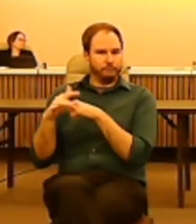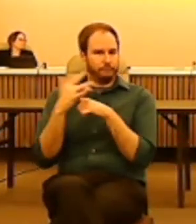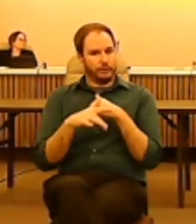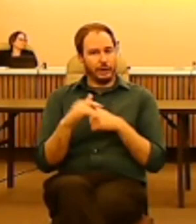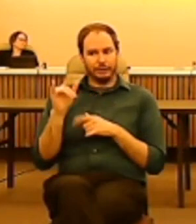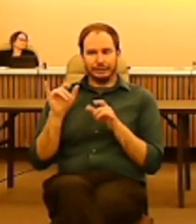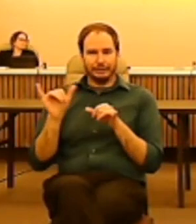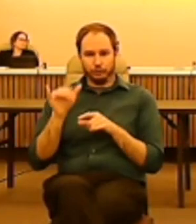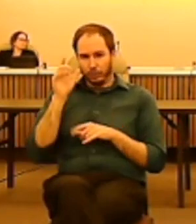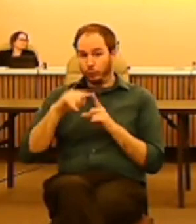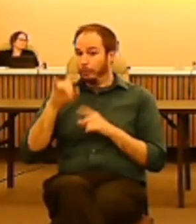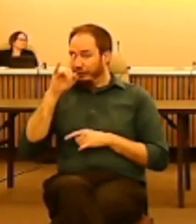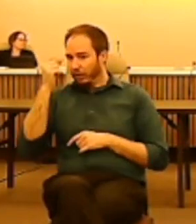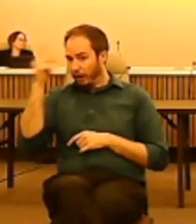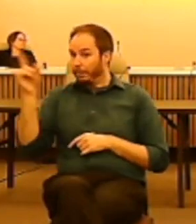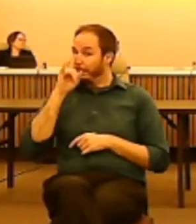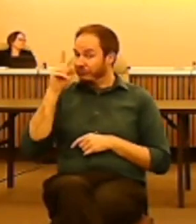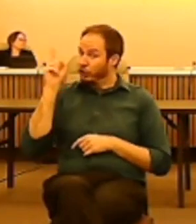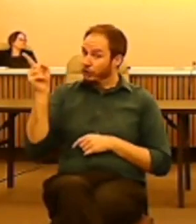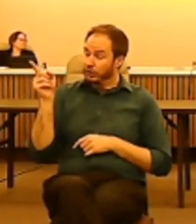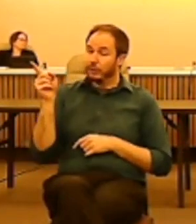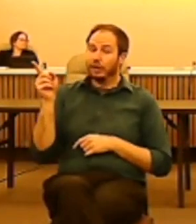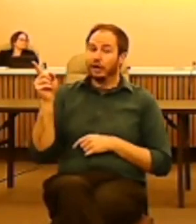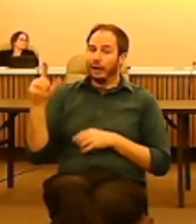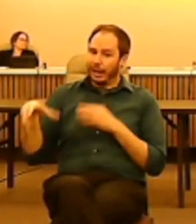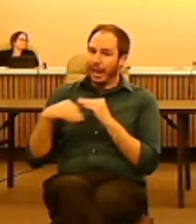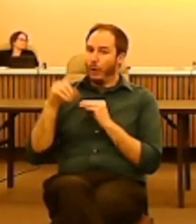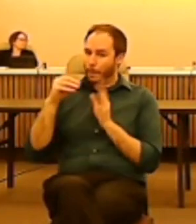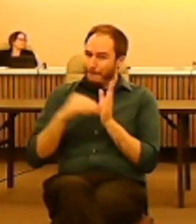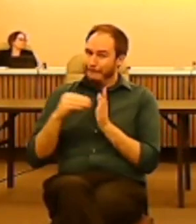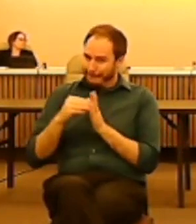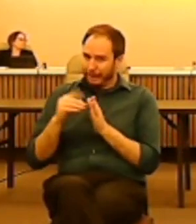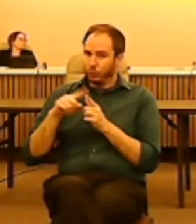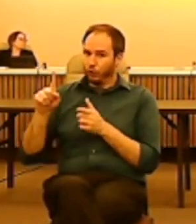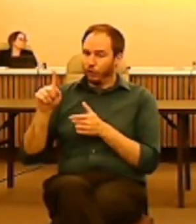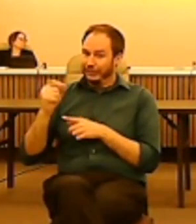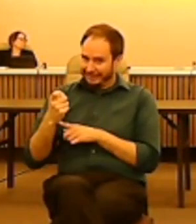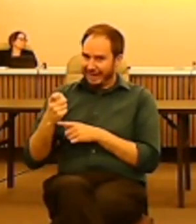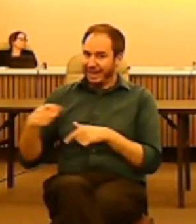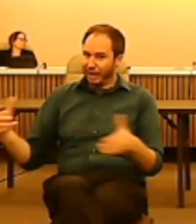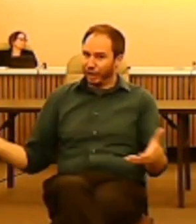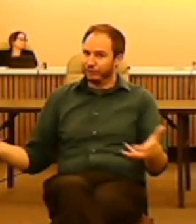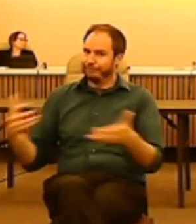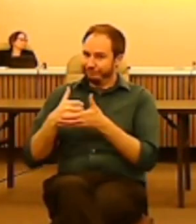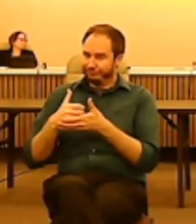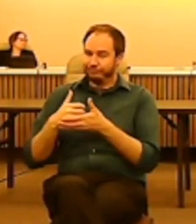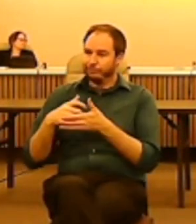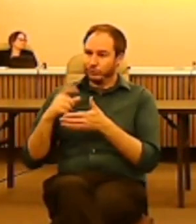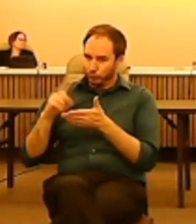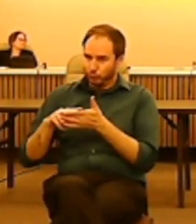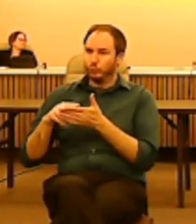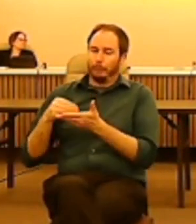Pittsford does? I will point out that Pittsford added $1 million to their tax roll to do